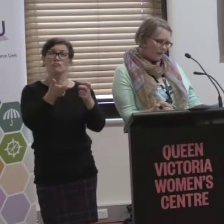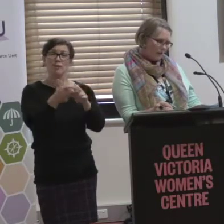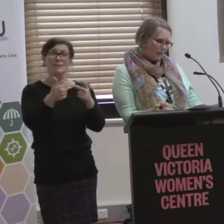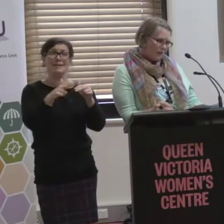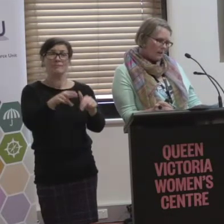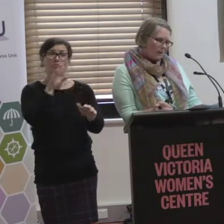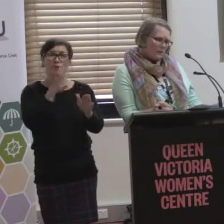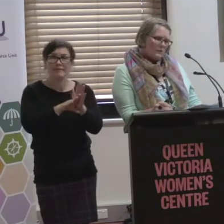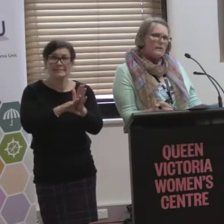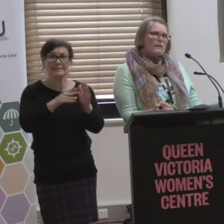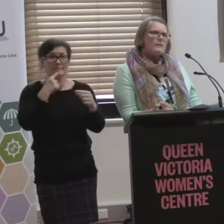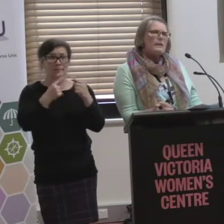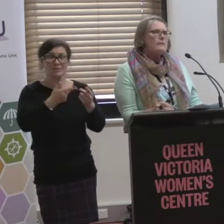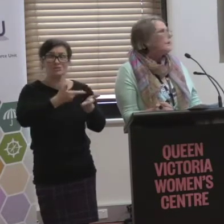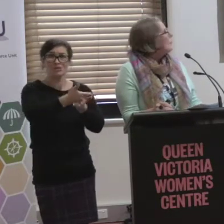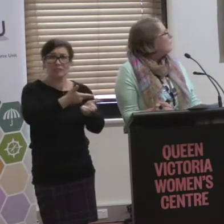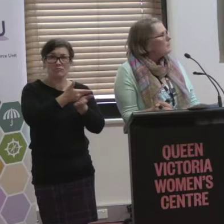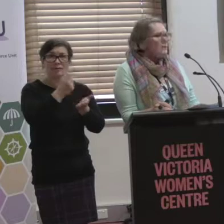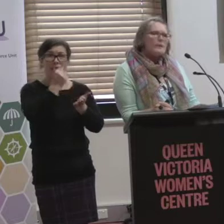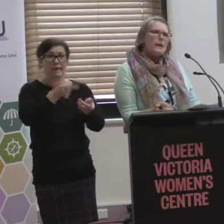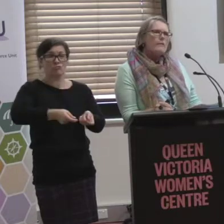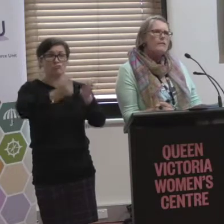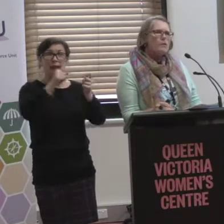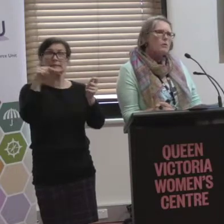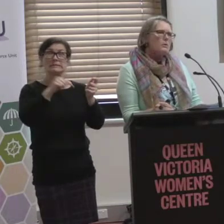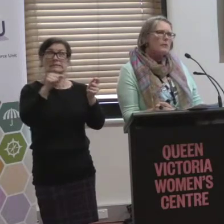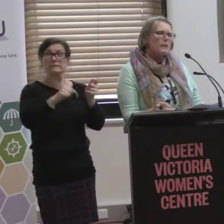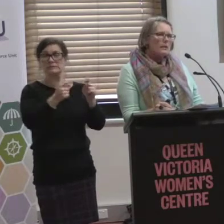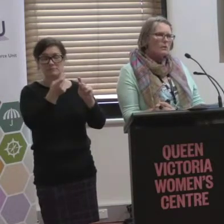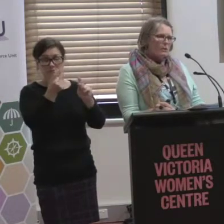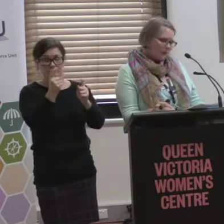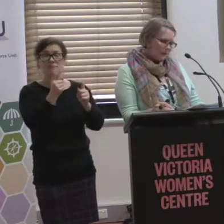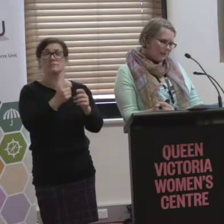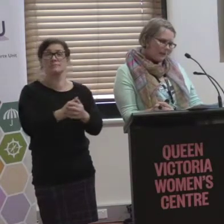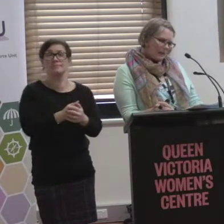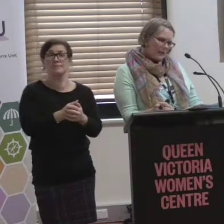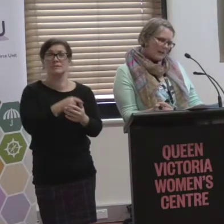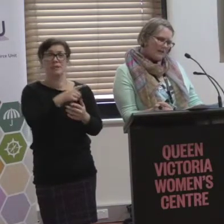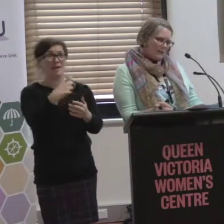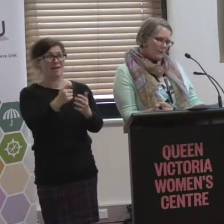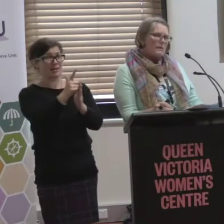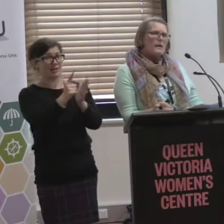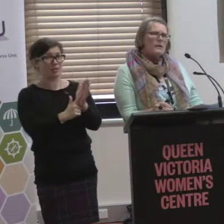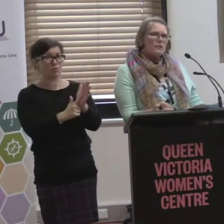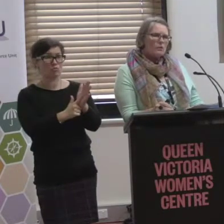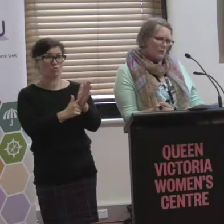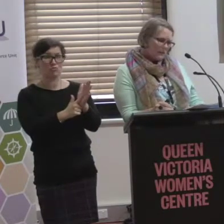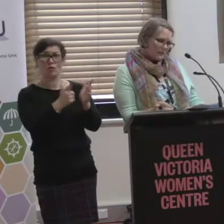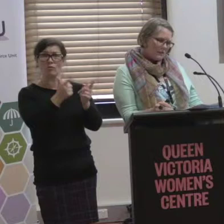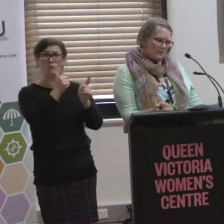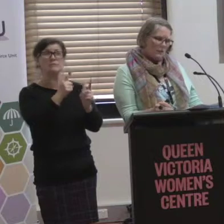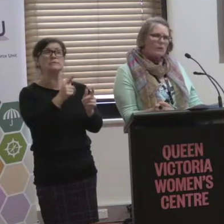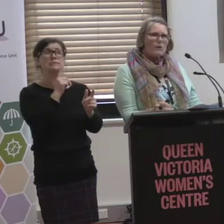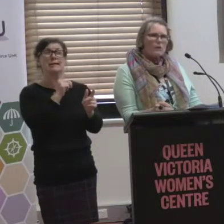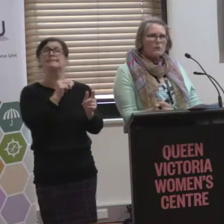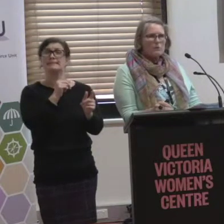information sharing. So these appointments, having formal and legal authority, can assist when an individual needs